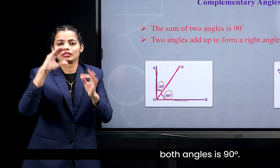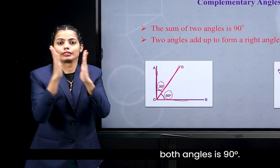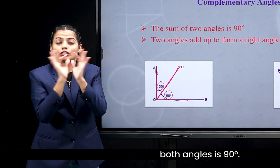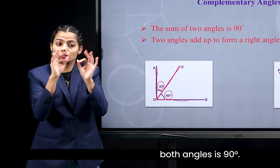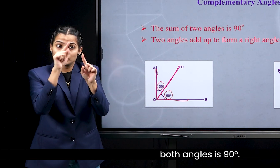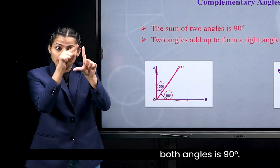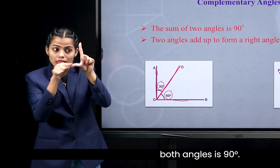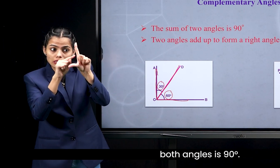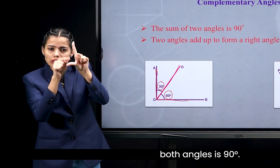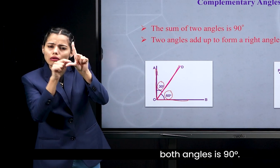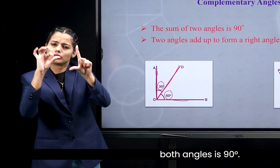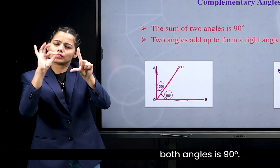angles is 90 degree.